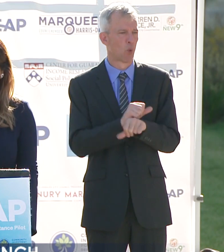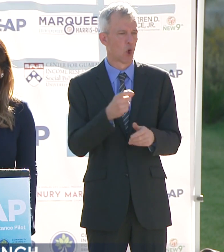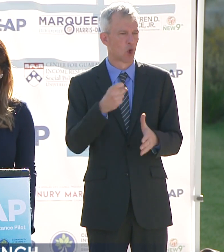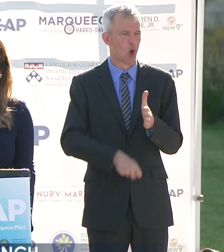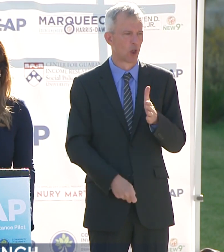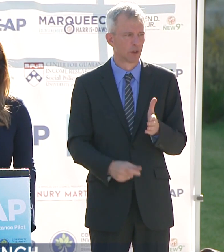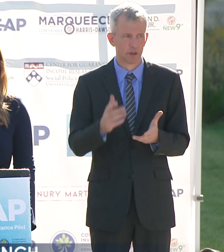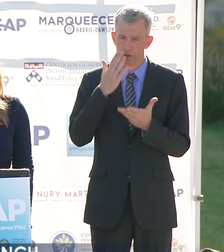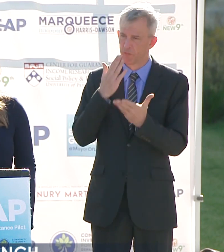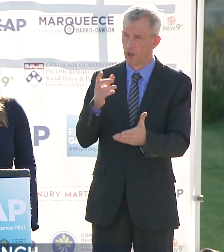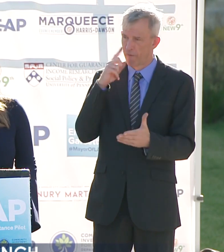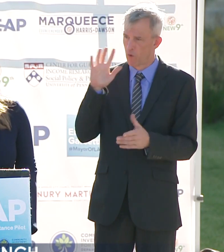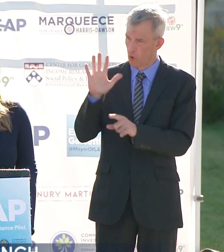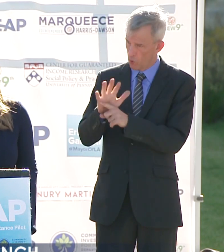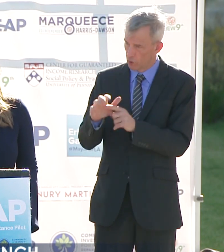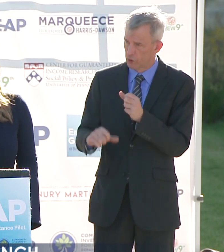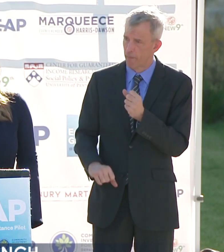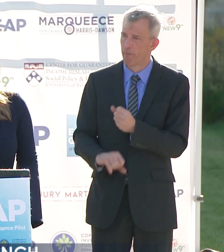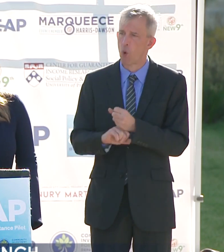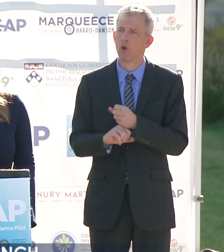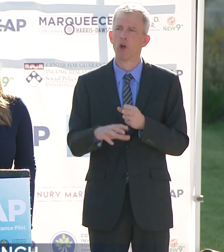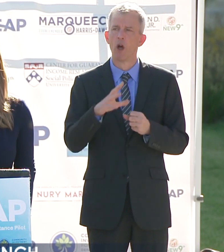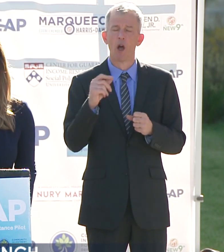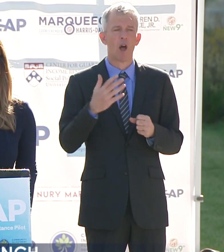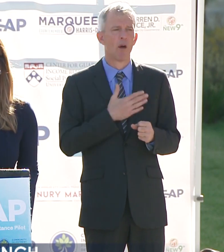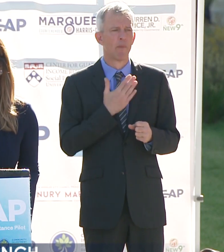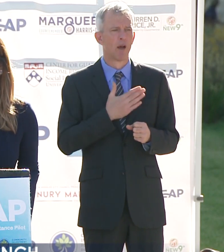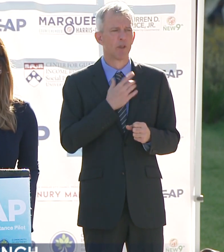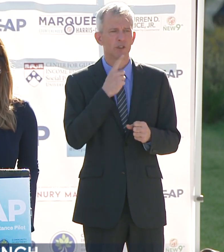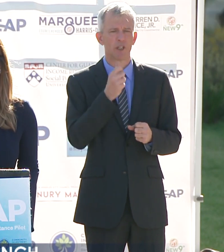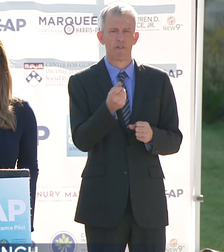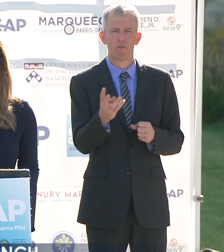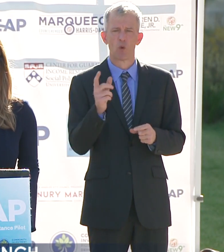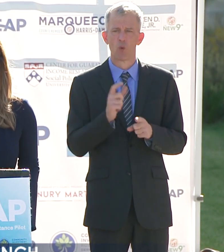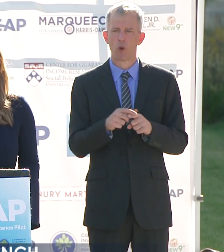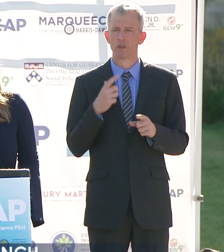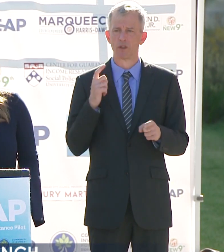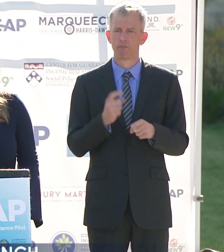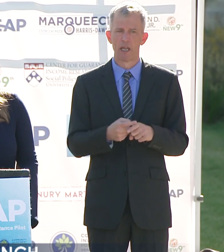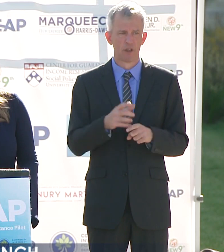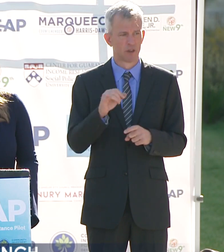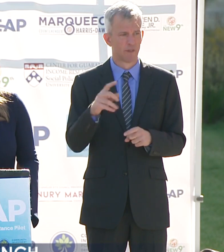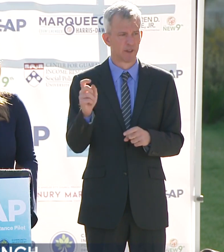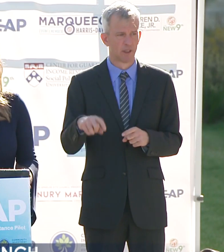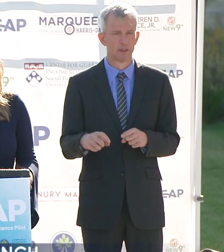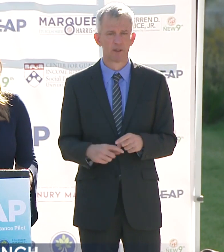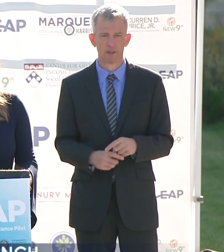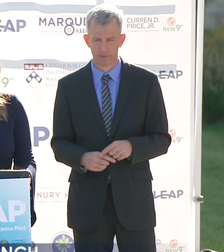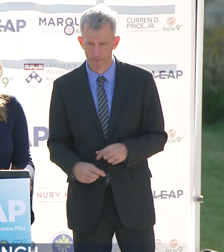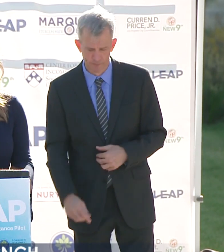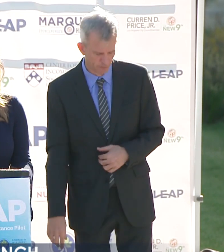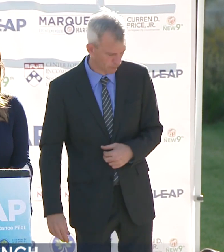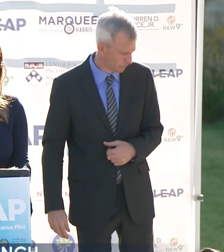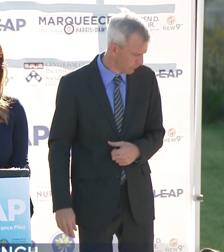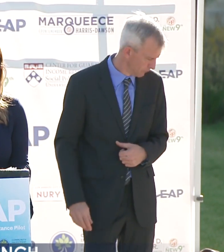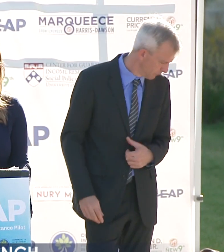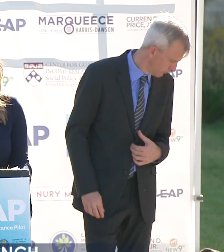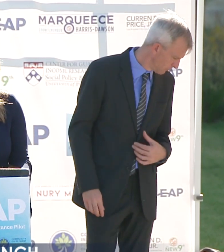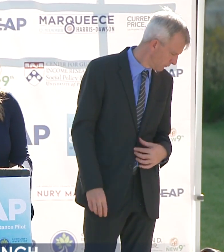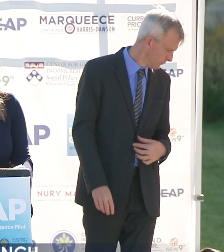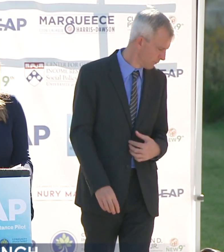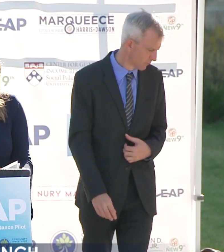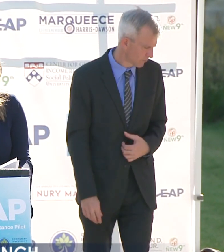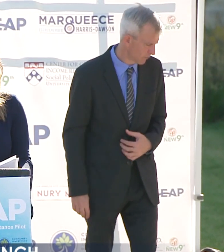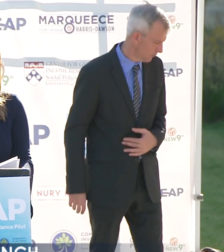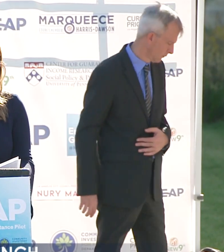your support. And I am also happy to say a few words in Spanish if that's needed. ¿Sí? Okay.